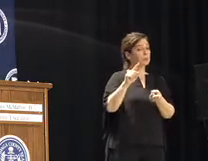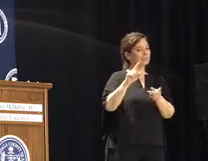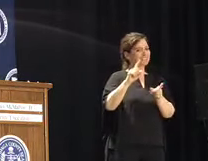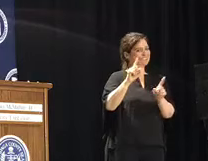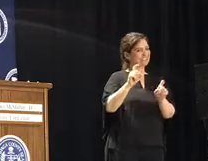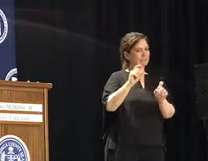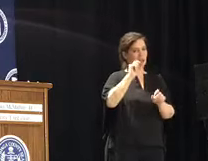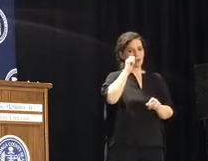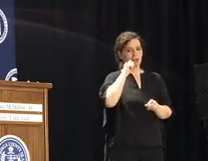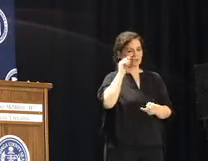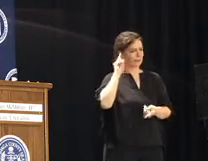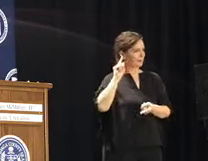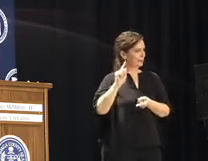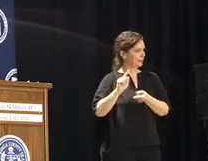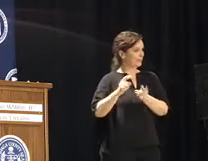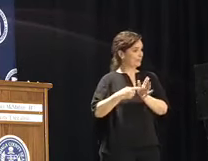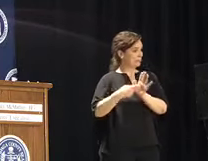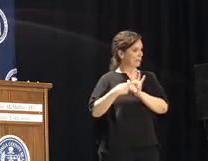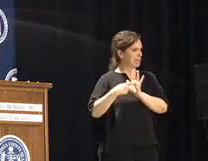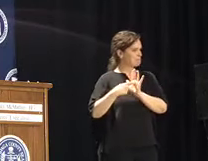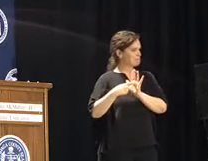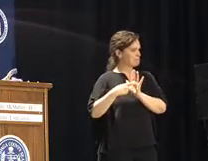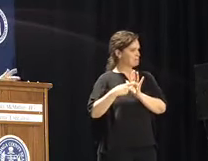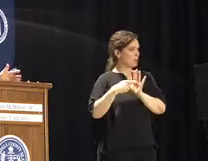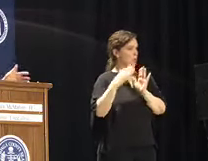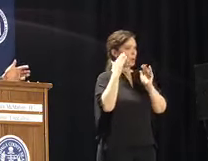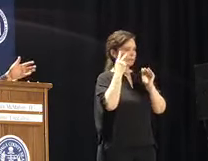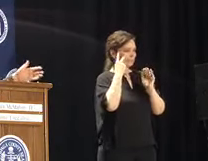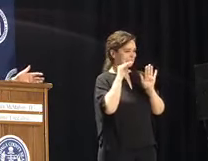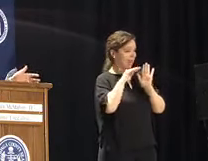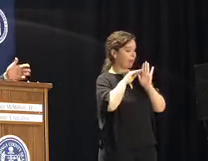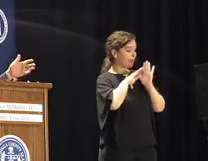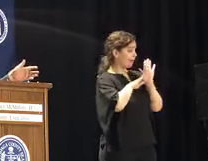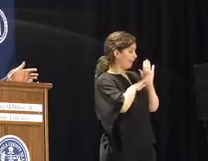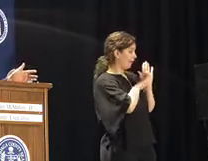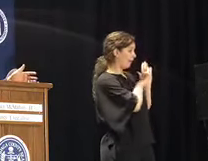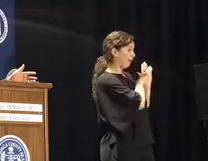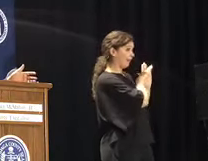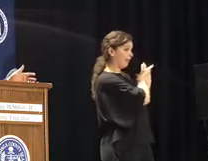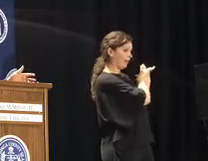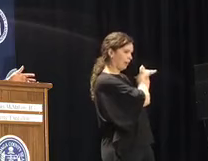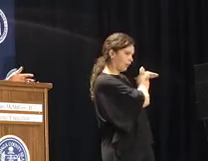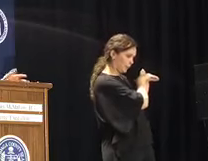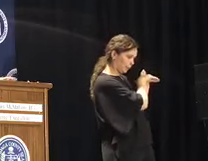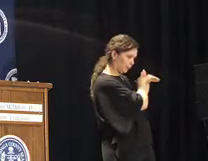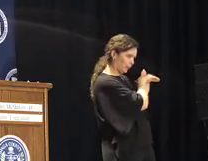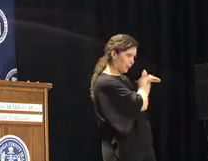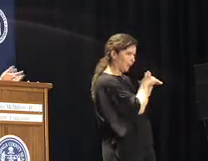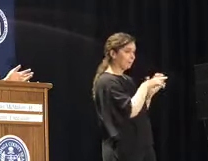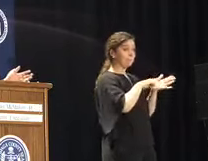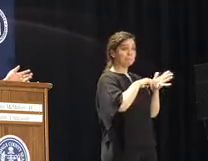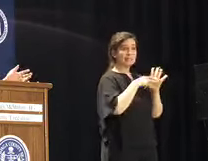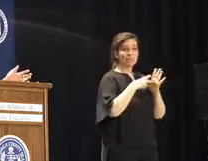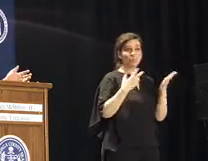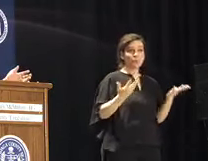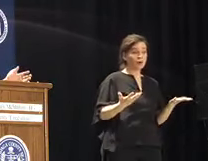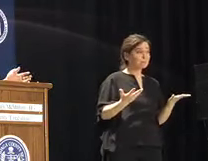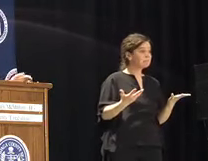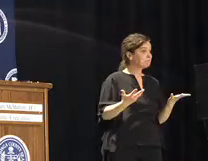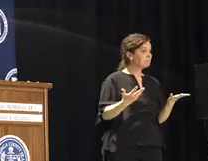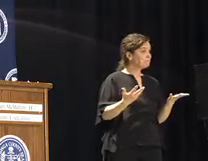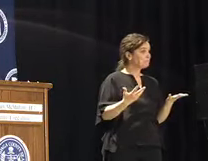now what do we do now? Not as many people are sick with these types of symptoms in the community. We social distance and we